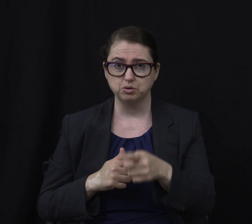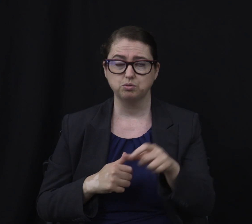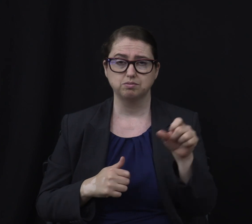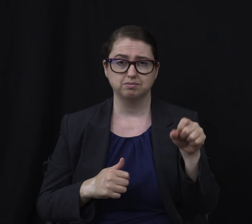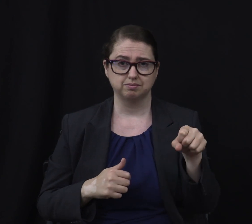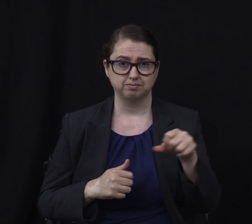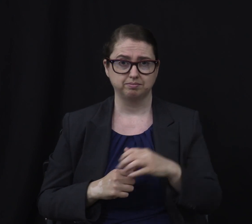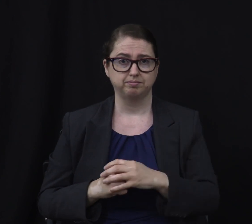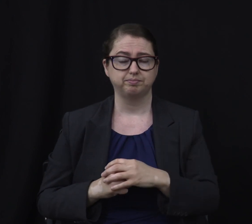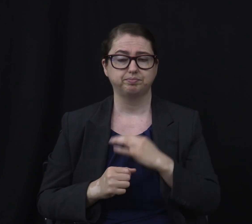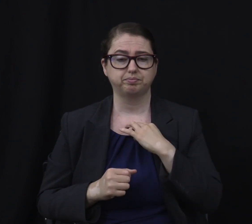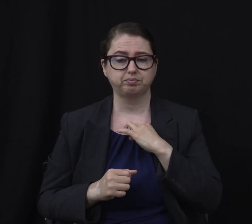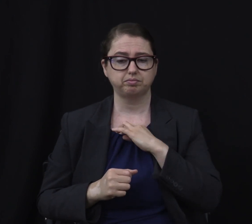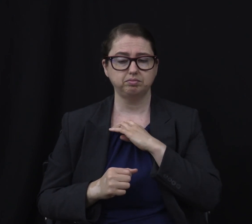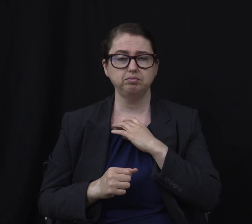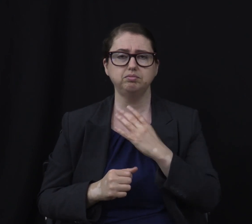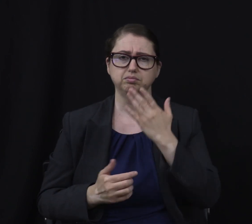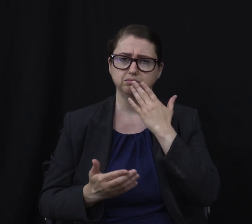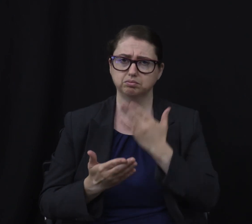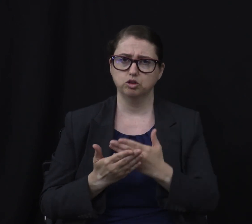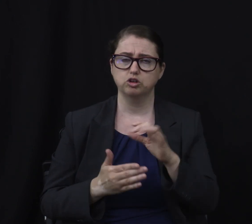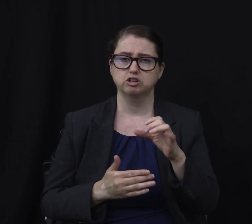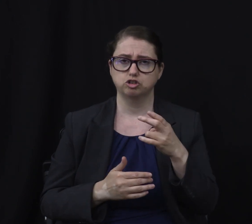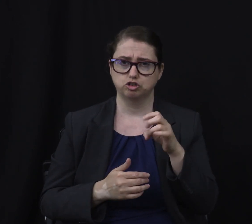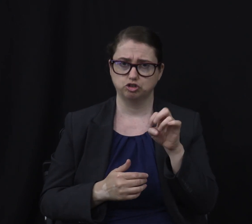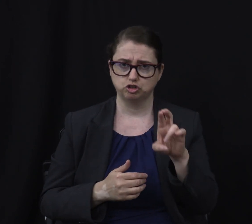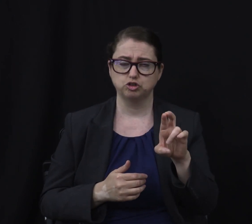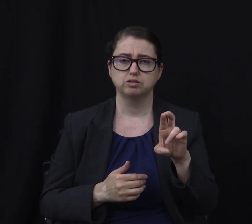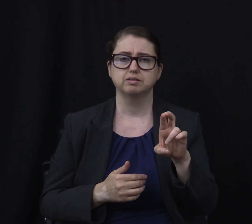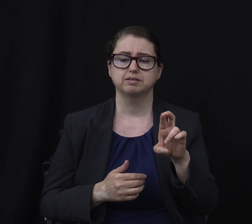Be of good cheer. It is I.